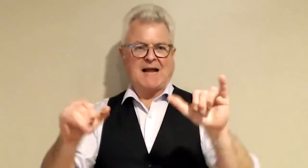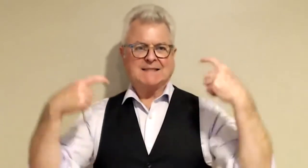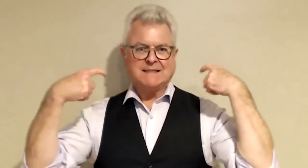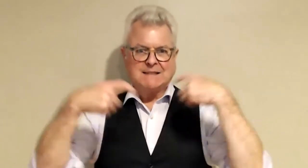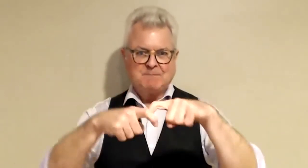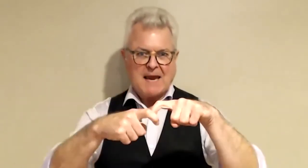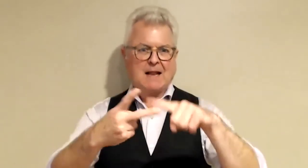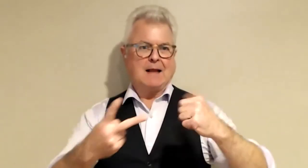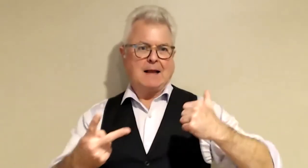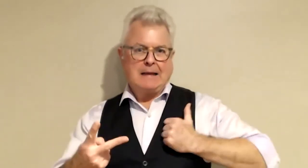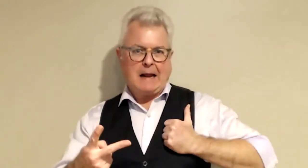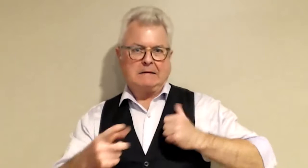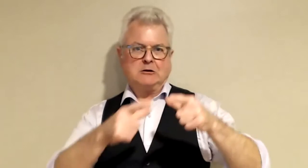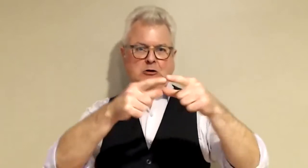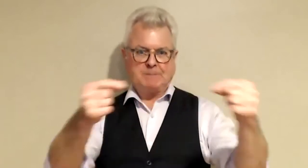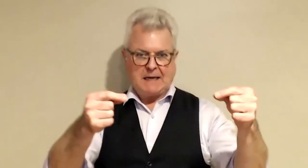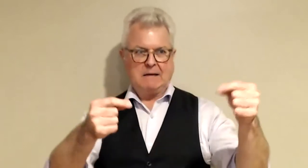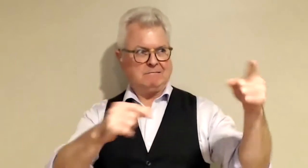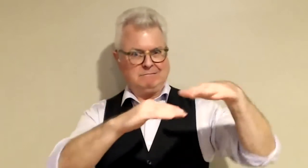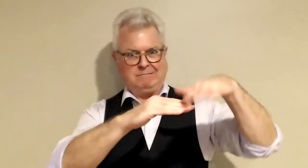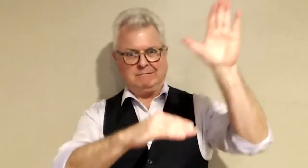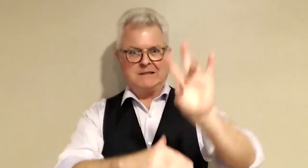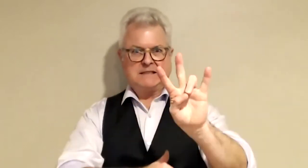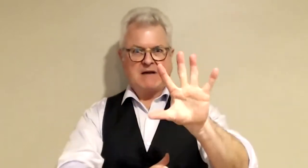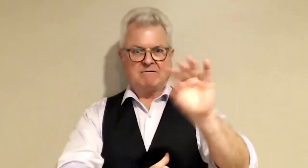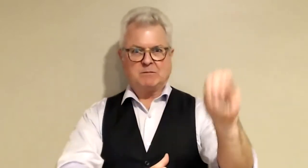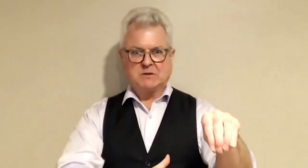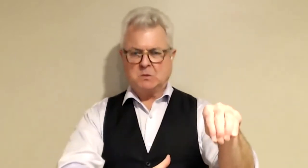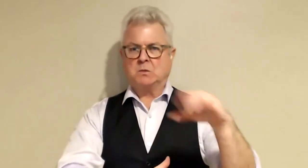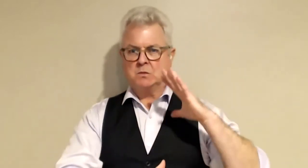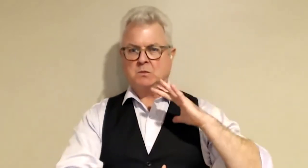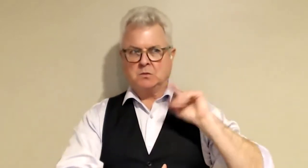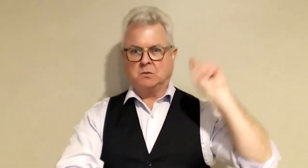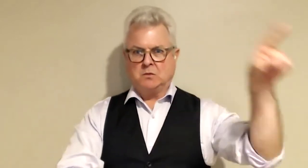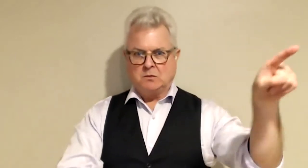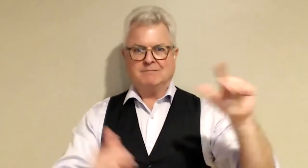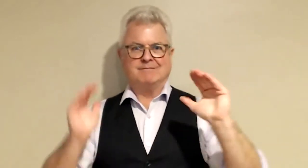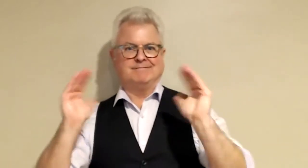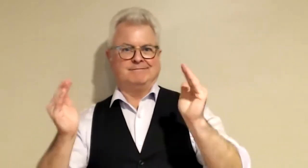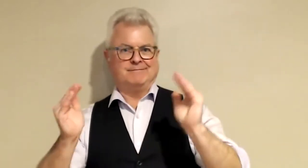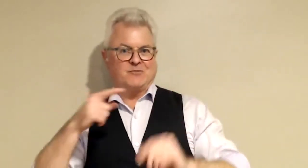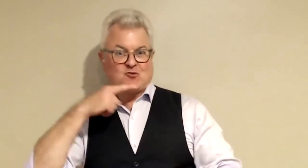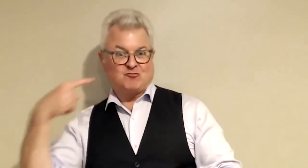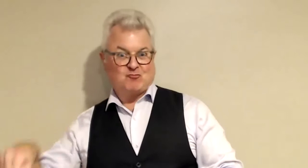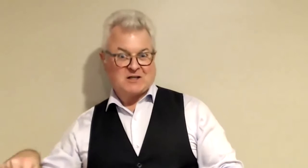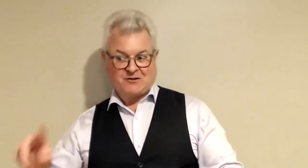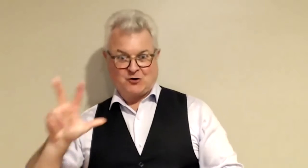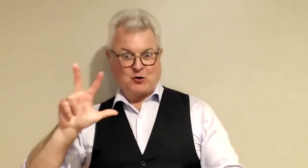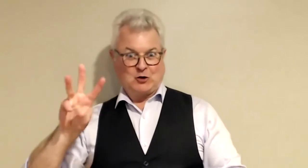COVID-19, where perhaps on the lower end of those that are vaccinated means the higher the risk of contracting COVID-19 while visiting